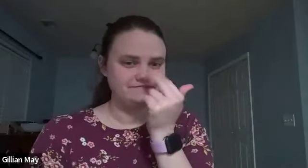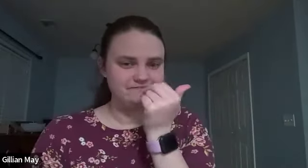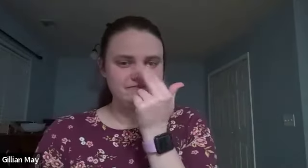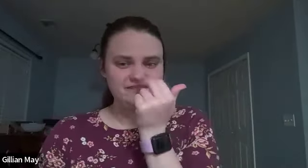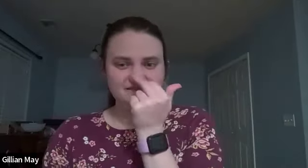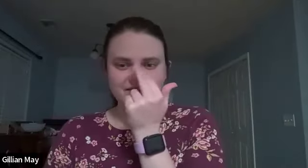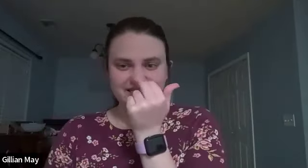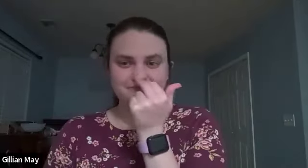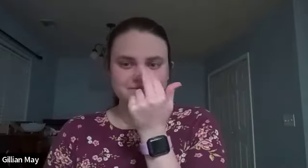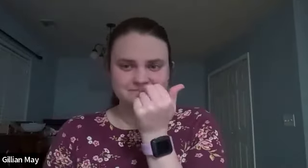Funny.